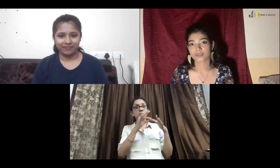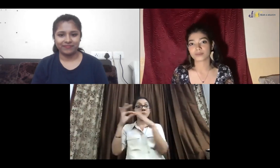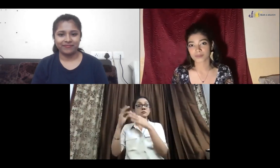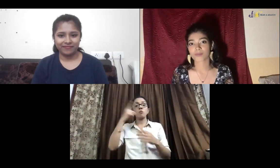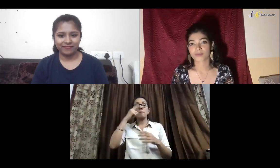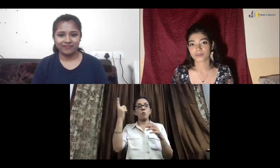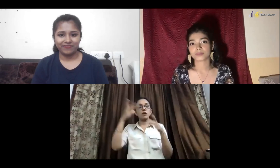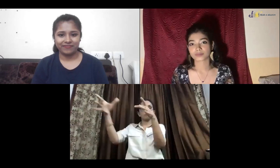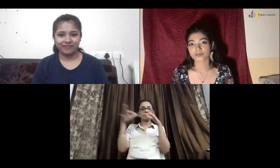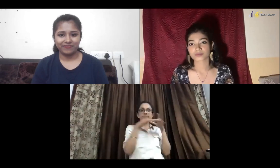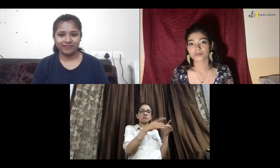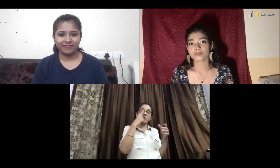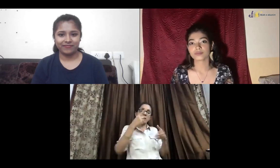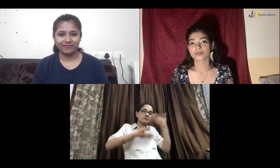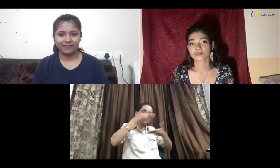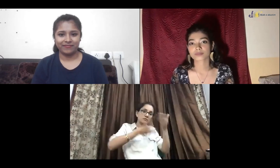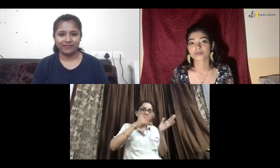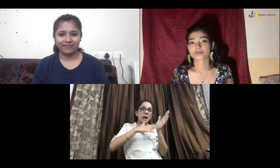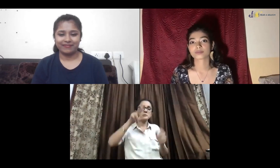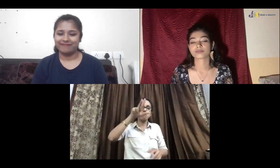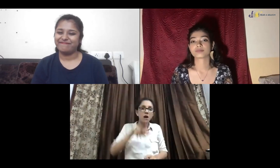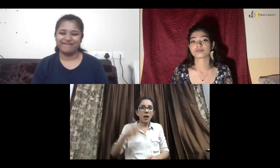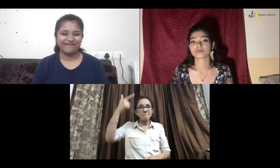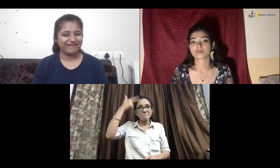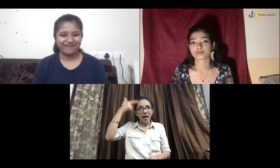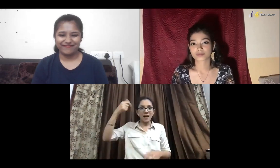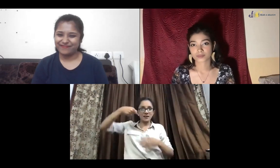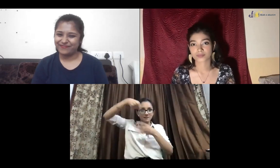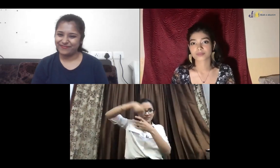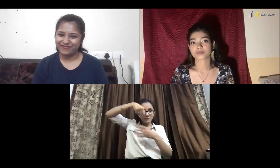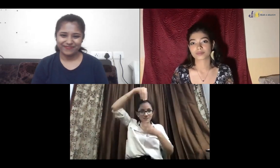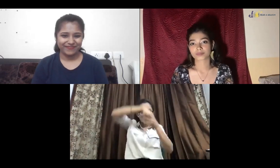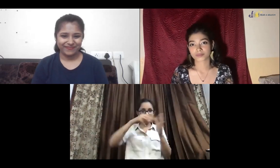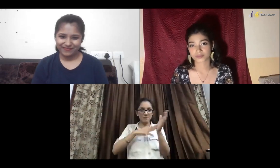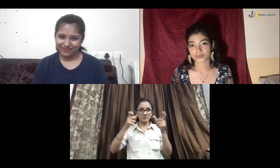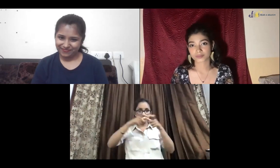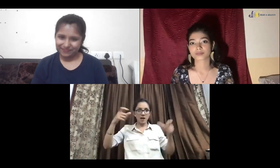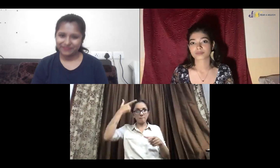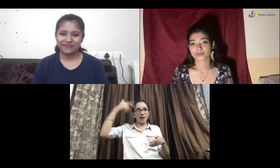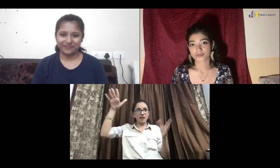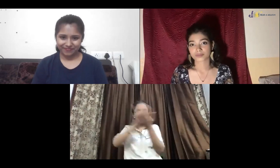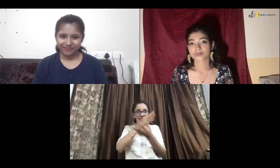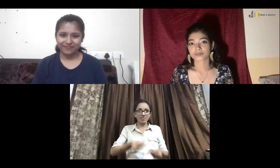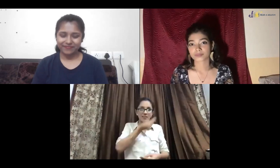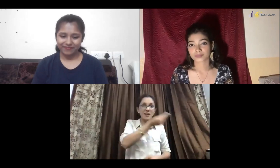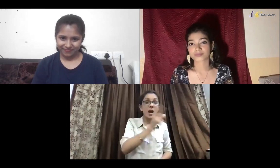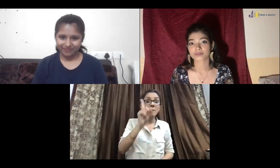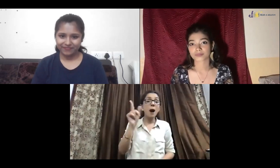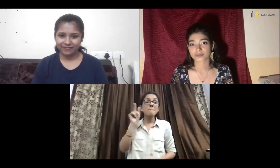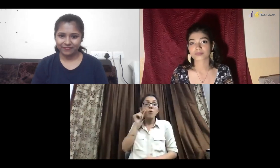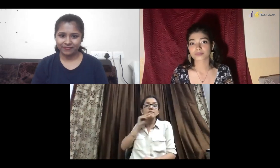we are focusing on girls only? So in school, the group of the girls would be